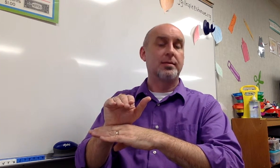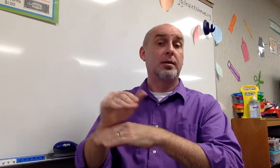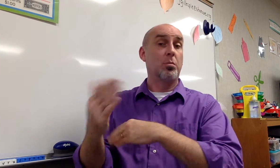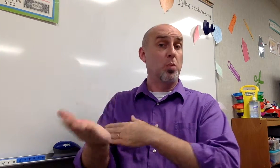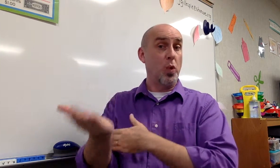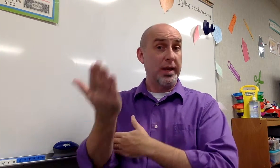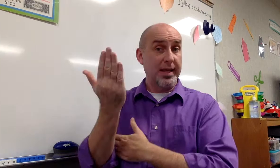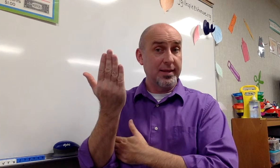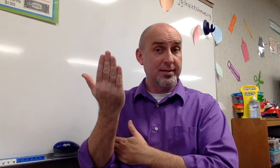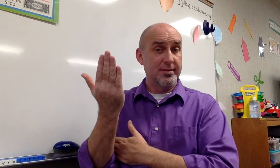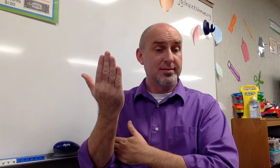morning,